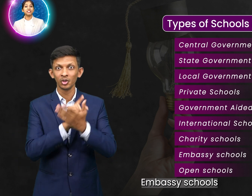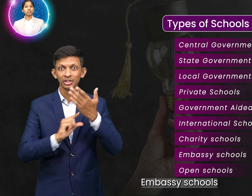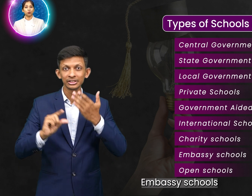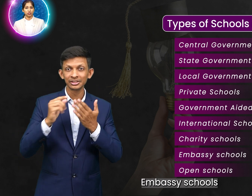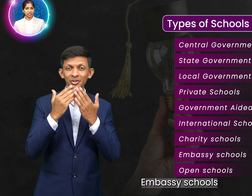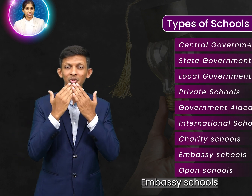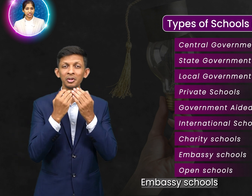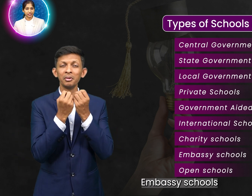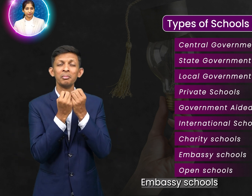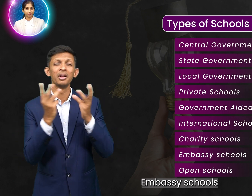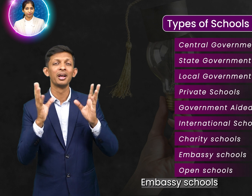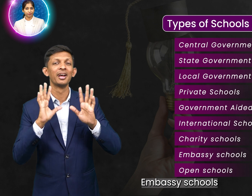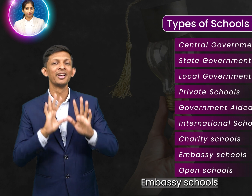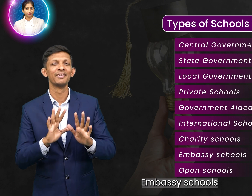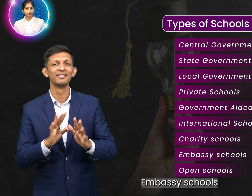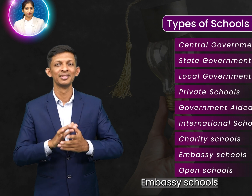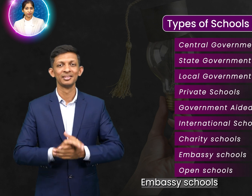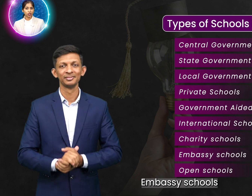embassy schools,